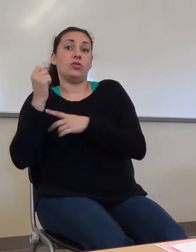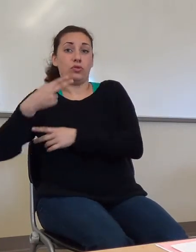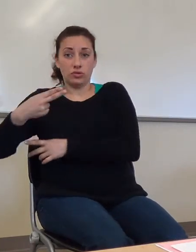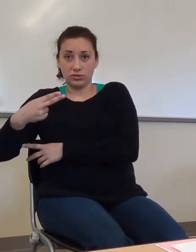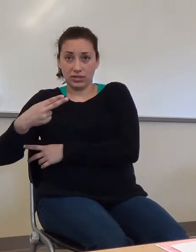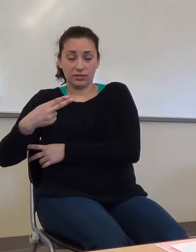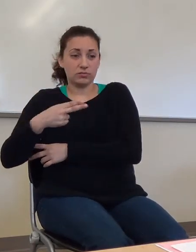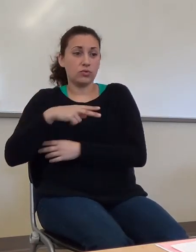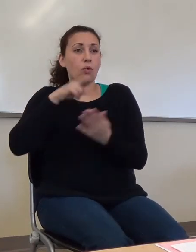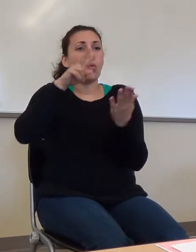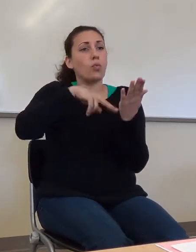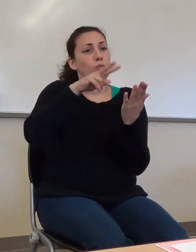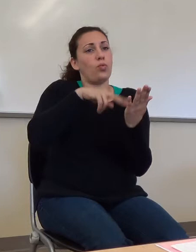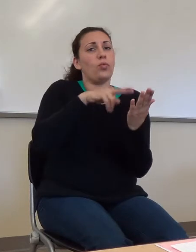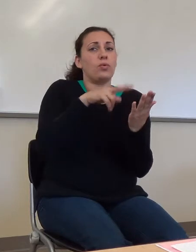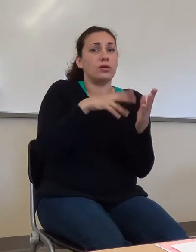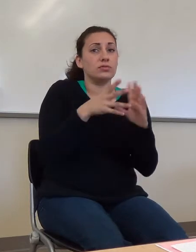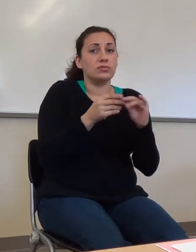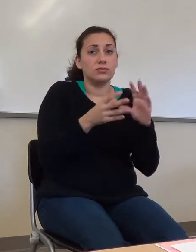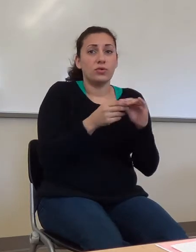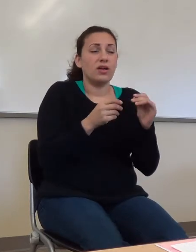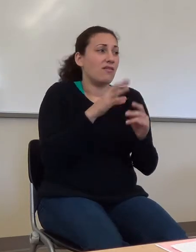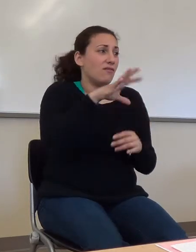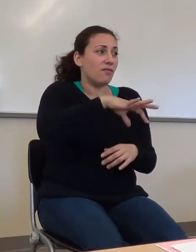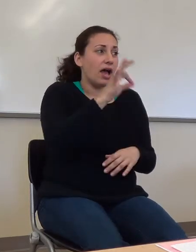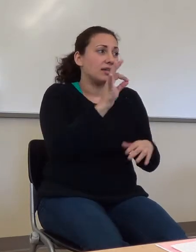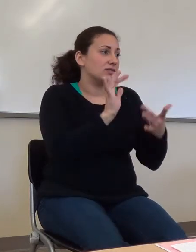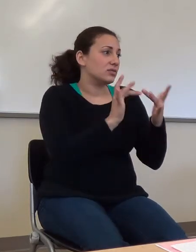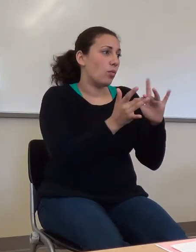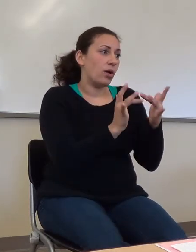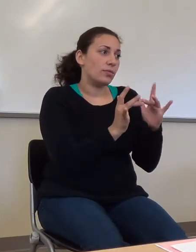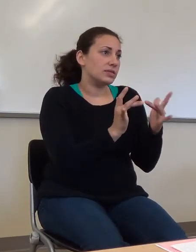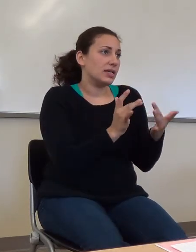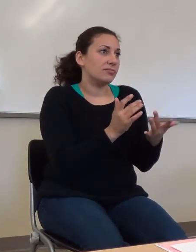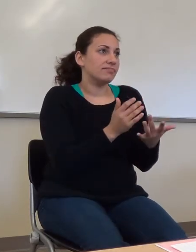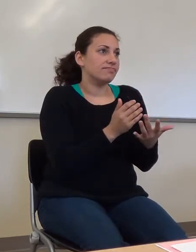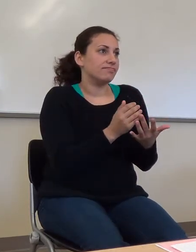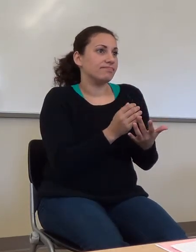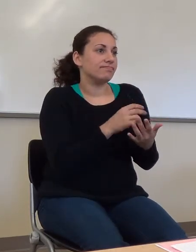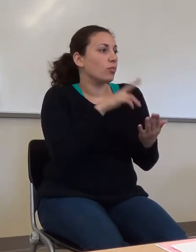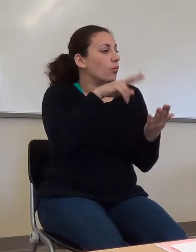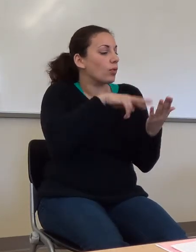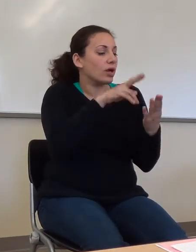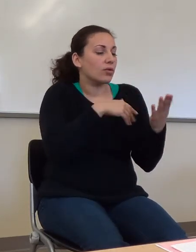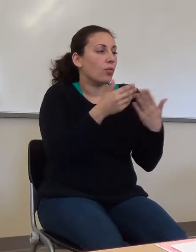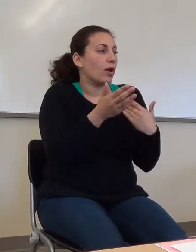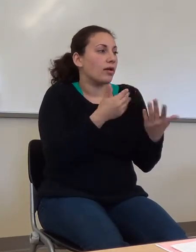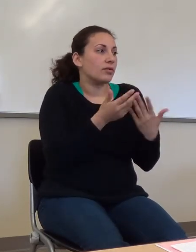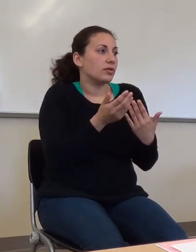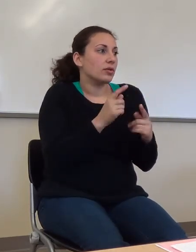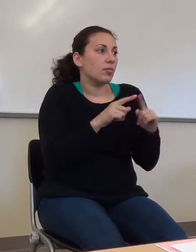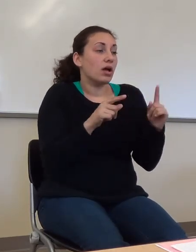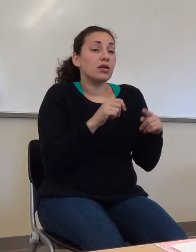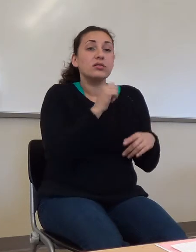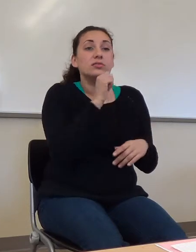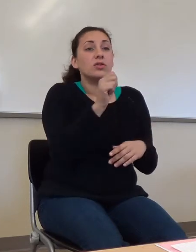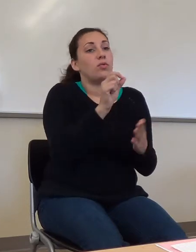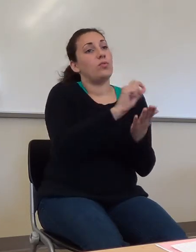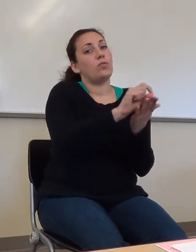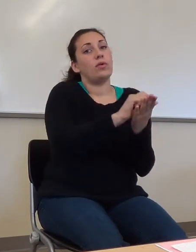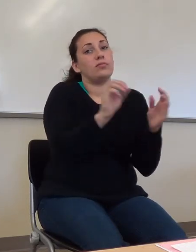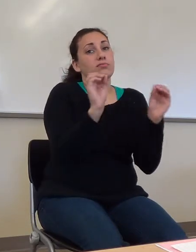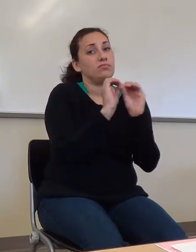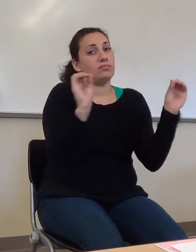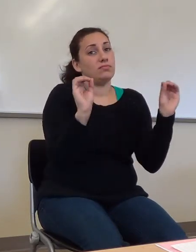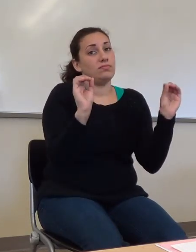Read what it says. Find a website, read what it says, but do not write anything down just